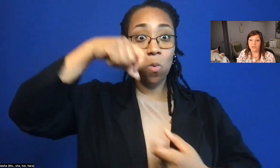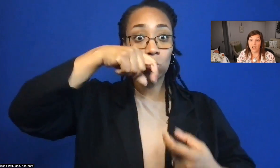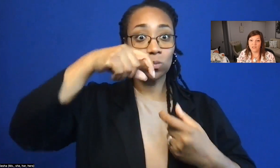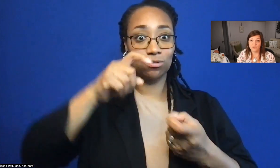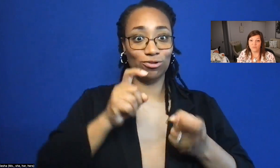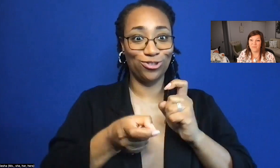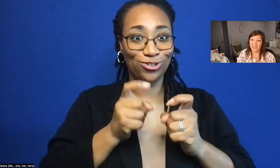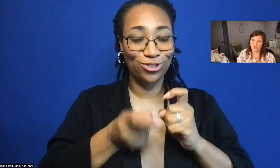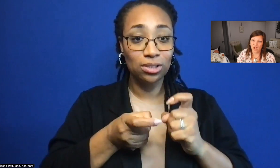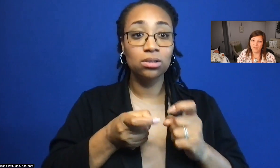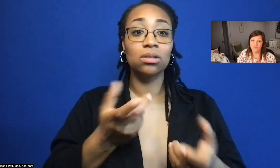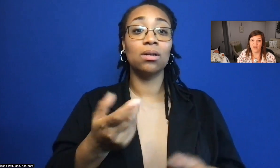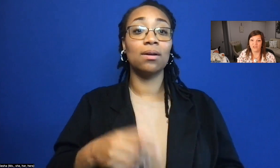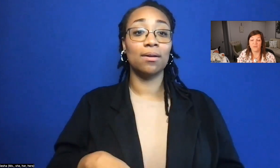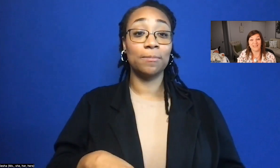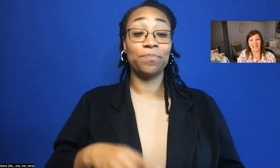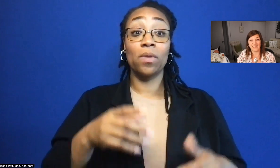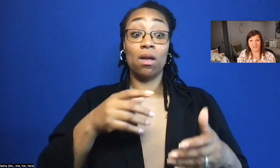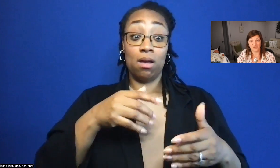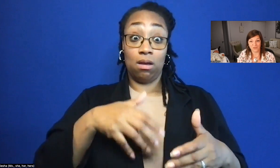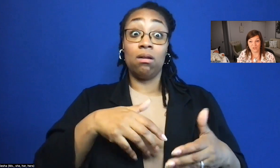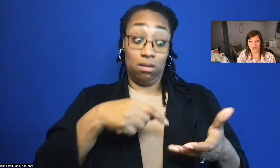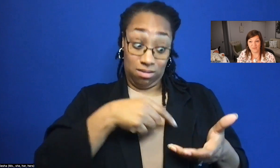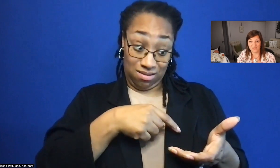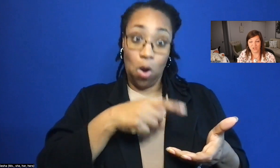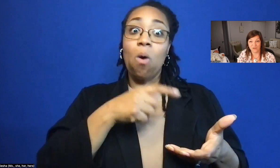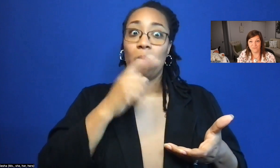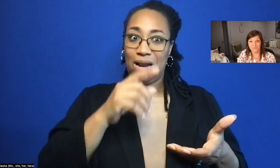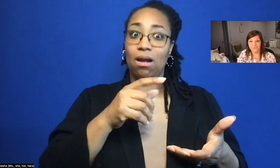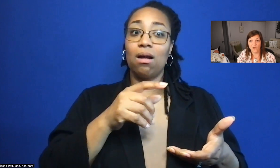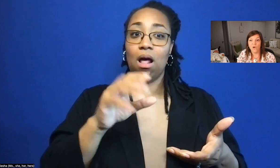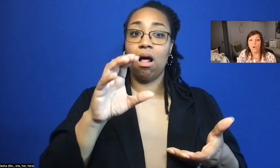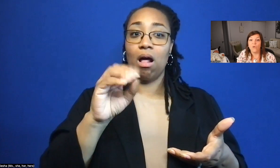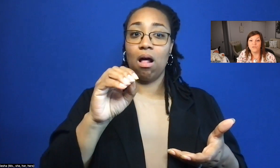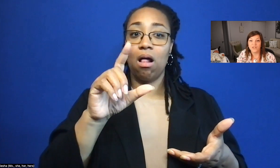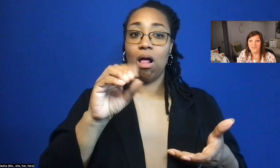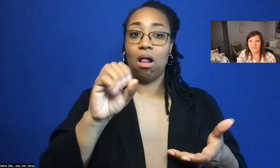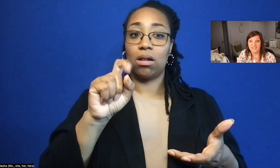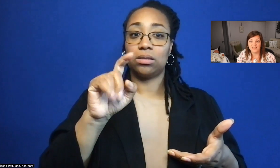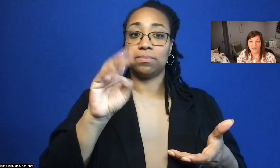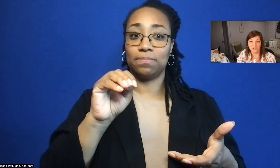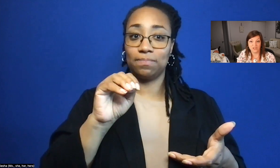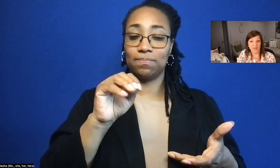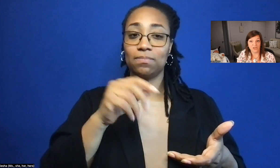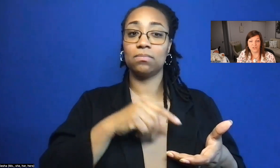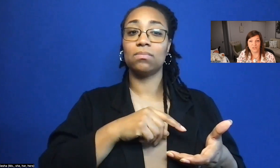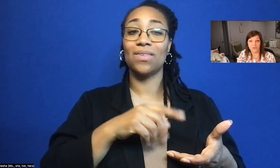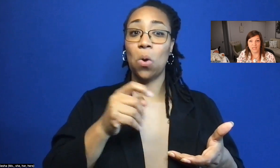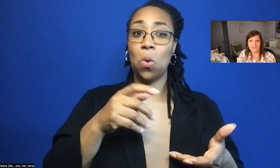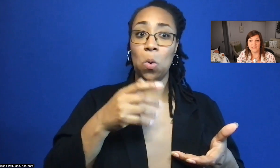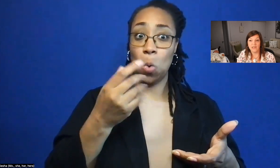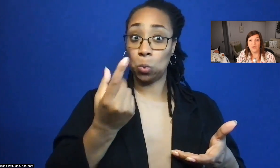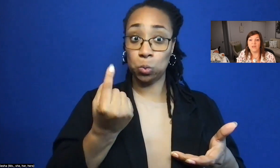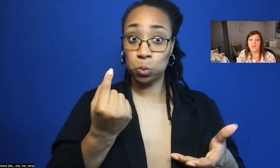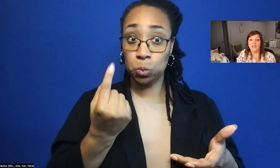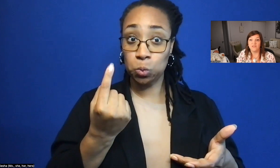to colostrum and drop in volume at the end of your first trimester. Older infants and toddlers may nurse through